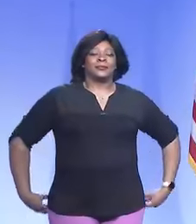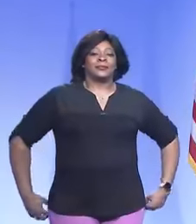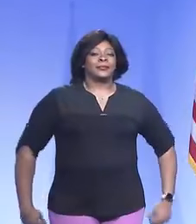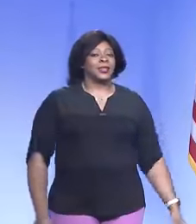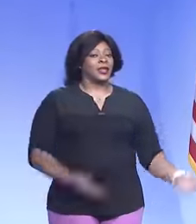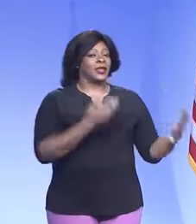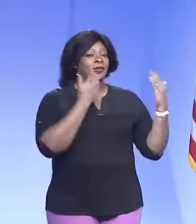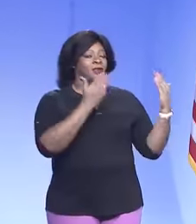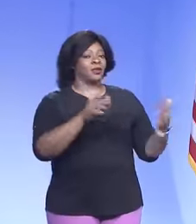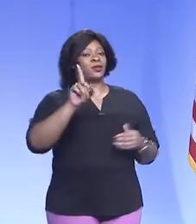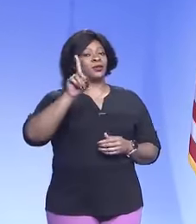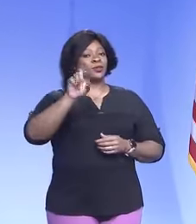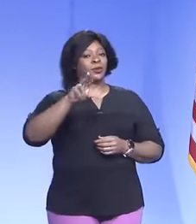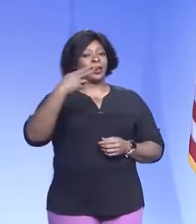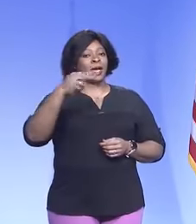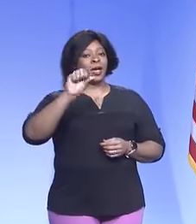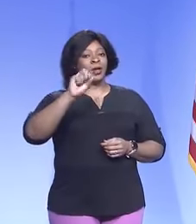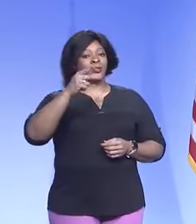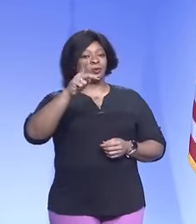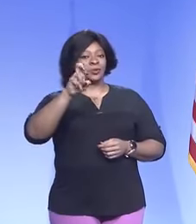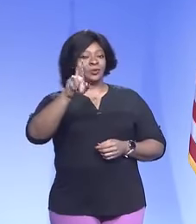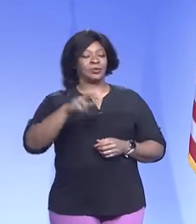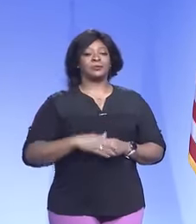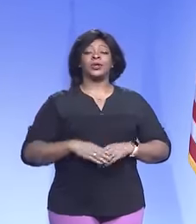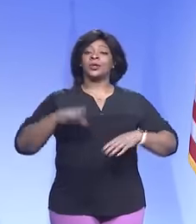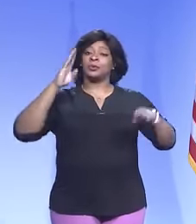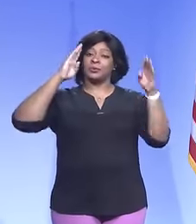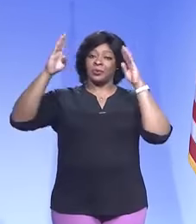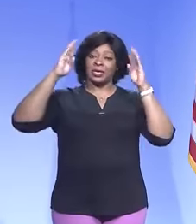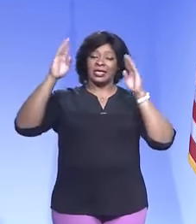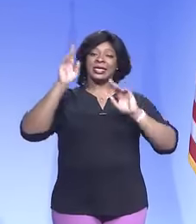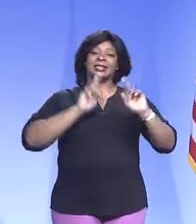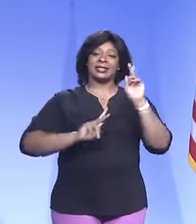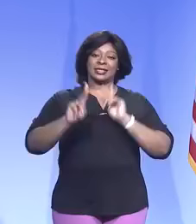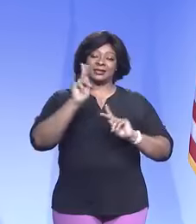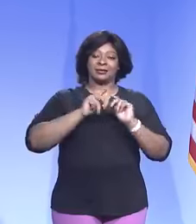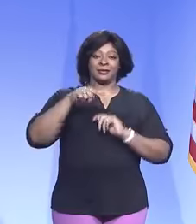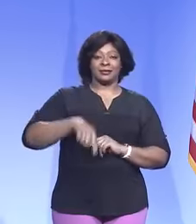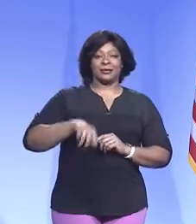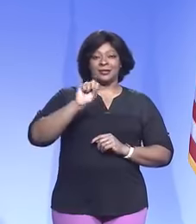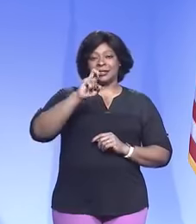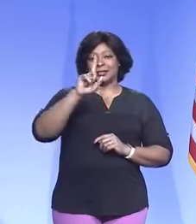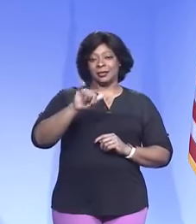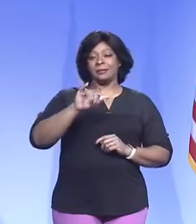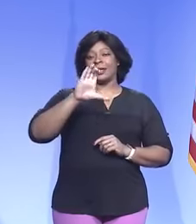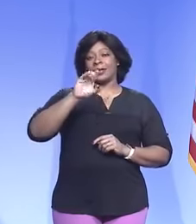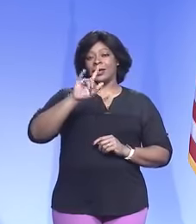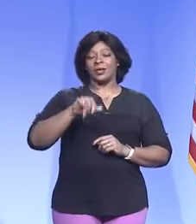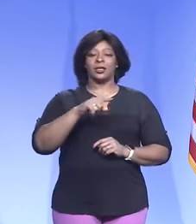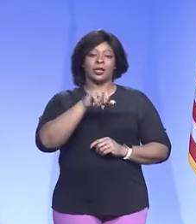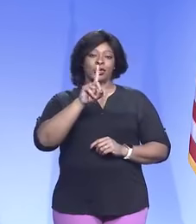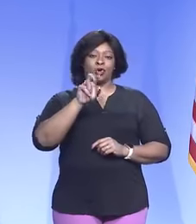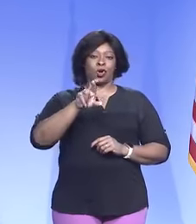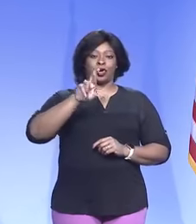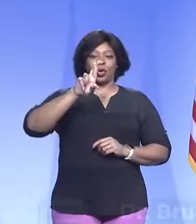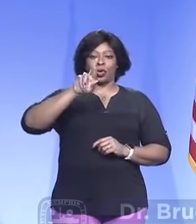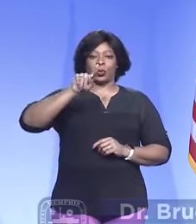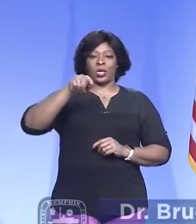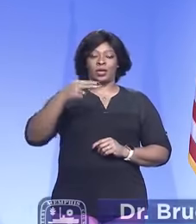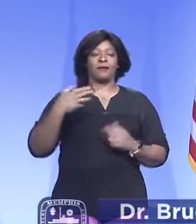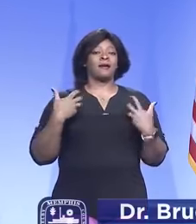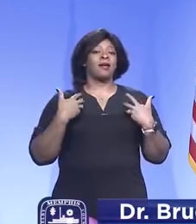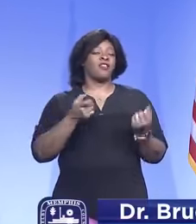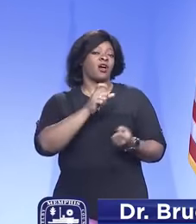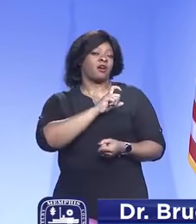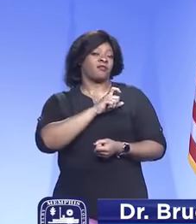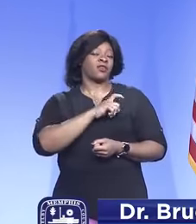Thank you, Dr. Haushalter. Greetings, fellow citizens of Shelby County. I'm Dr. Randolph, Health Officer for Shelby